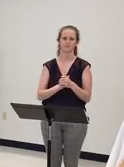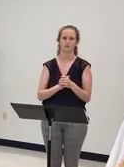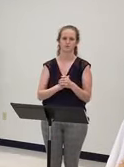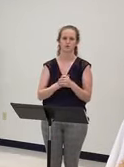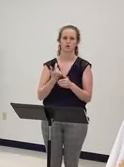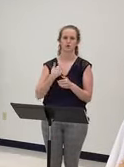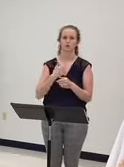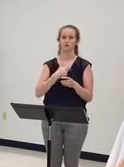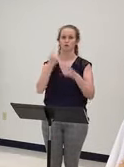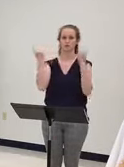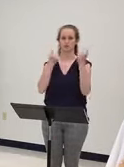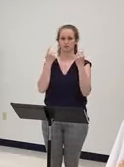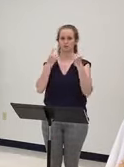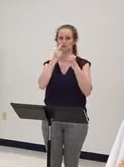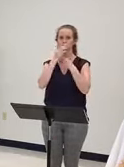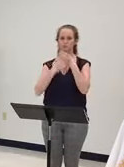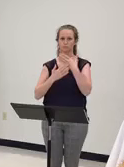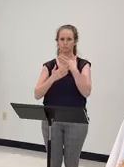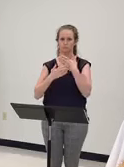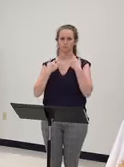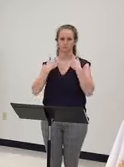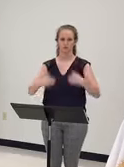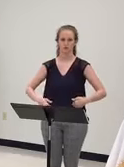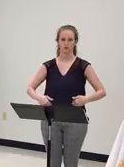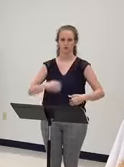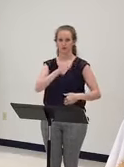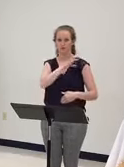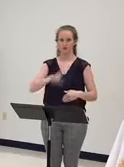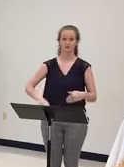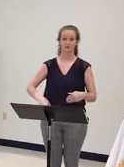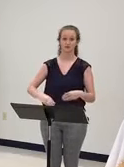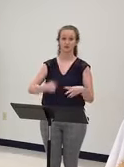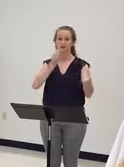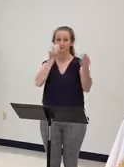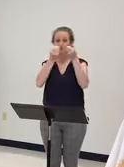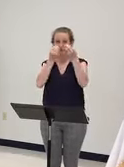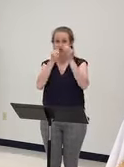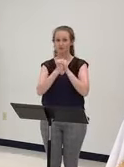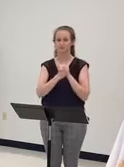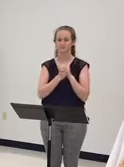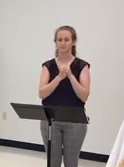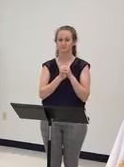which we celebrate the body and blood of Christ, food.